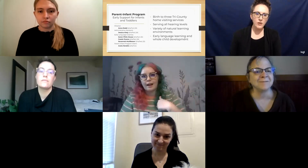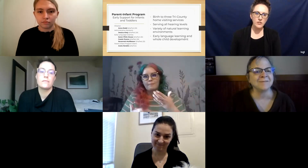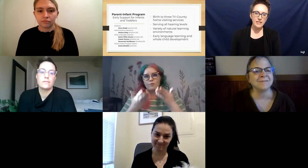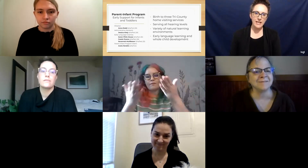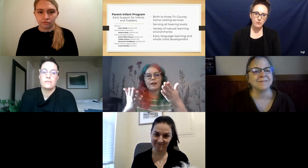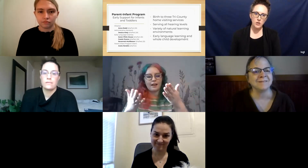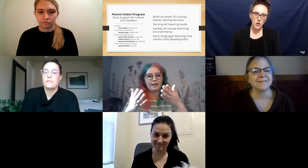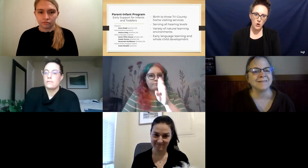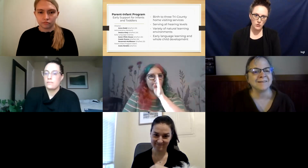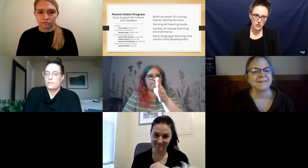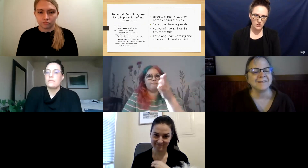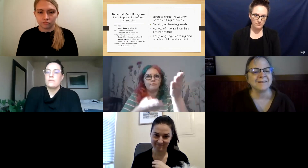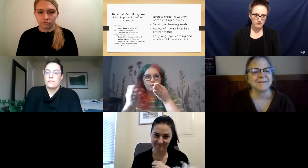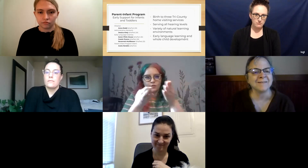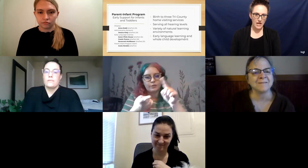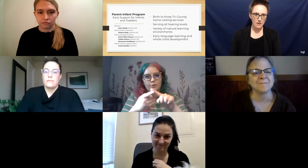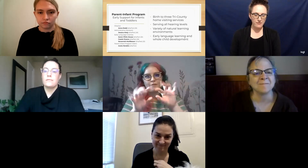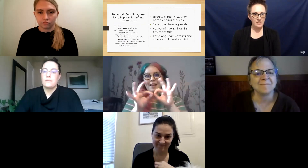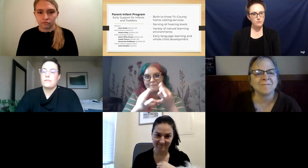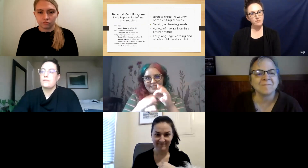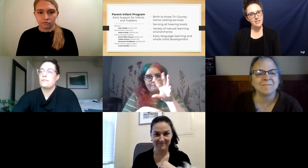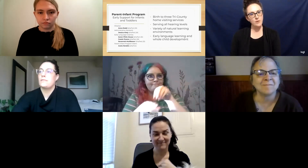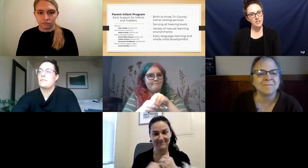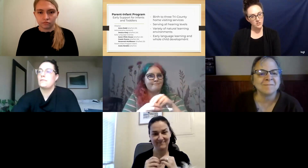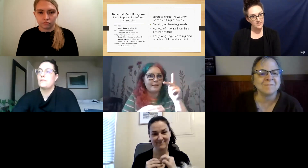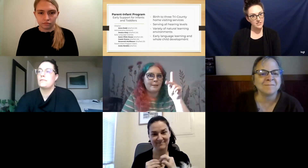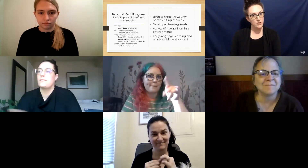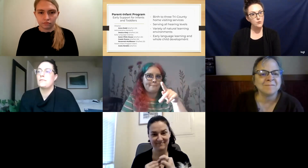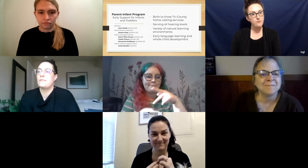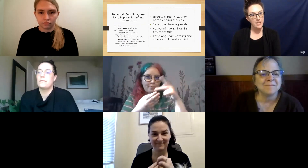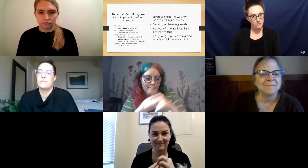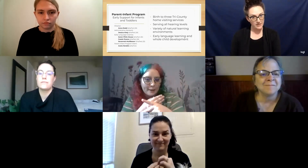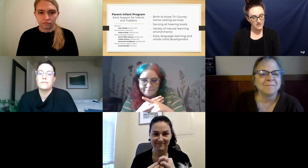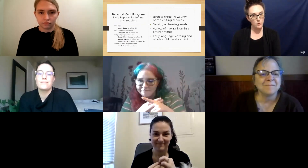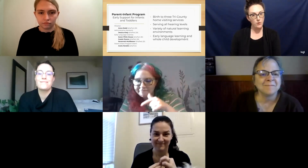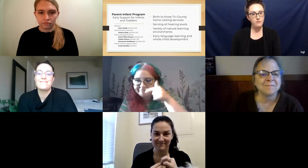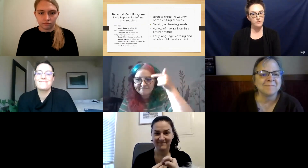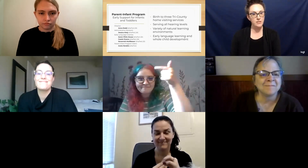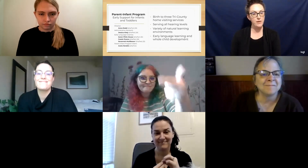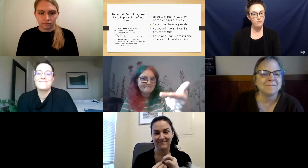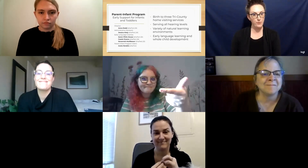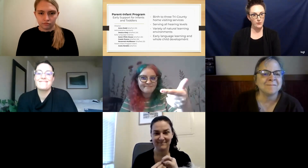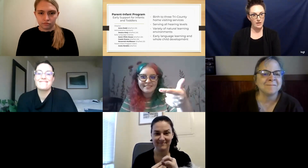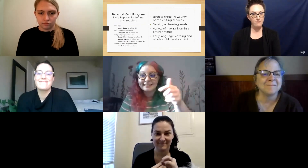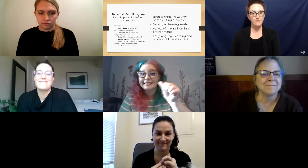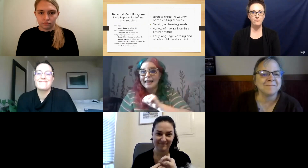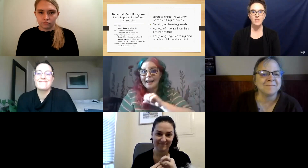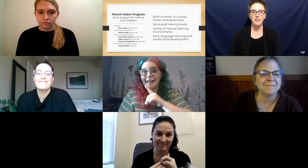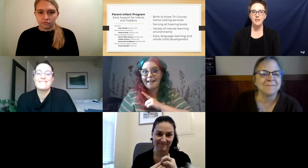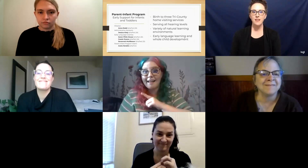I'm an early language coach. I provide direct services to families who are involved in the PIP